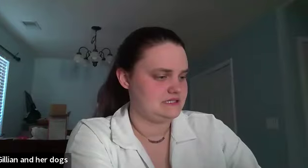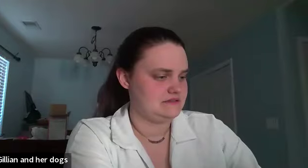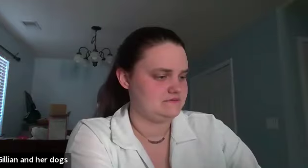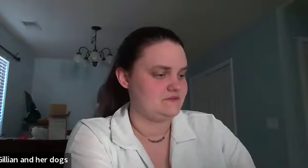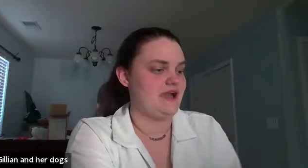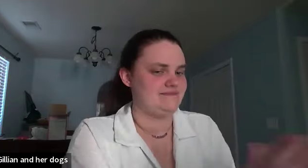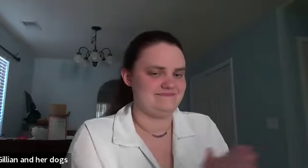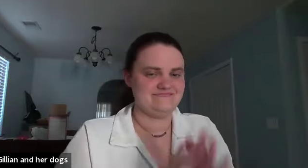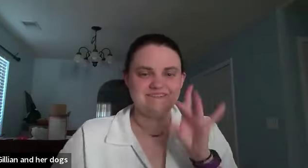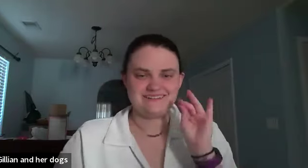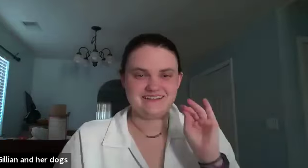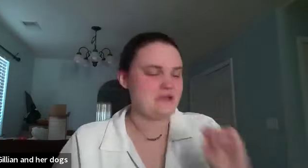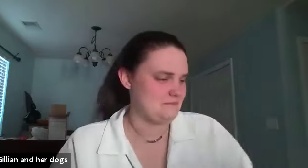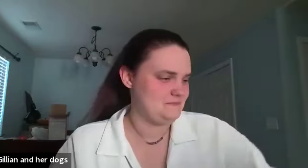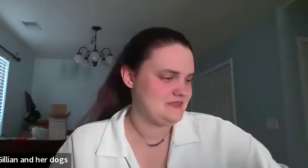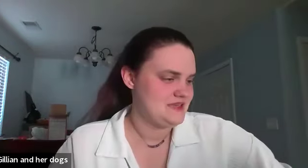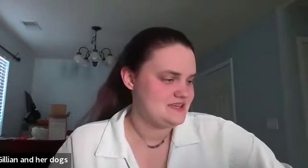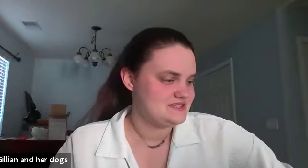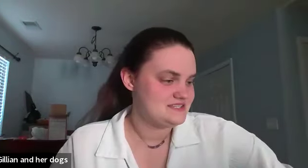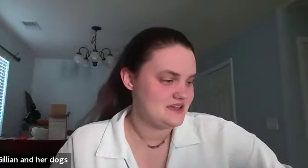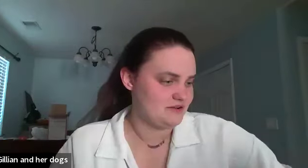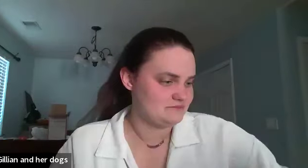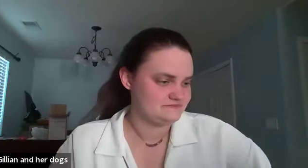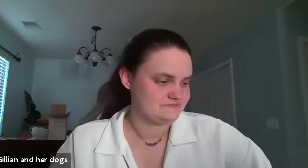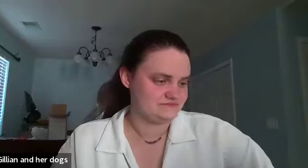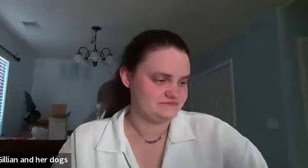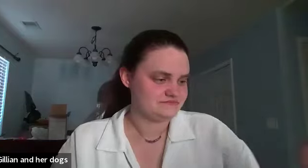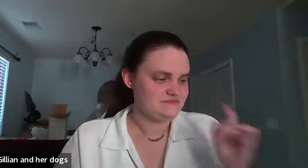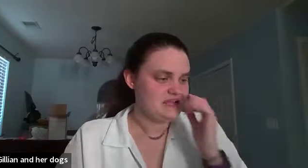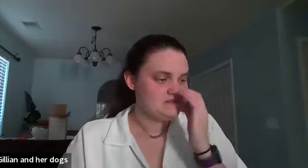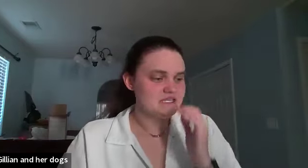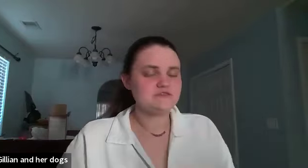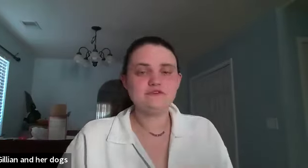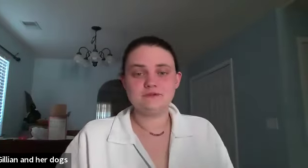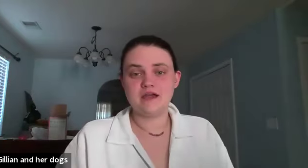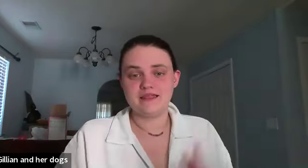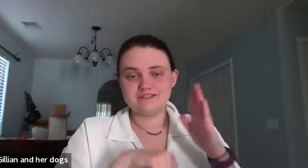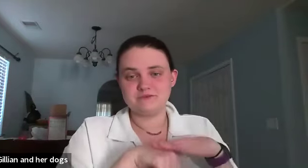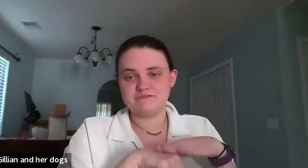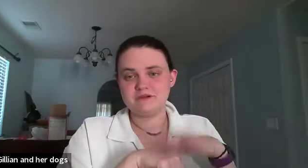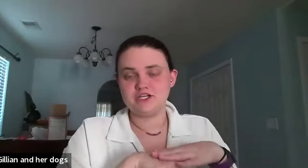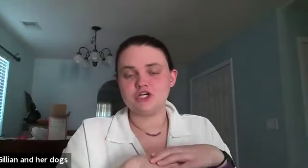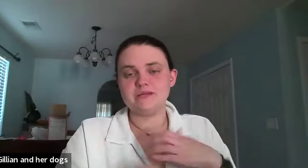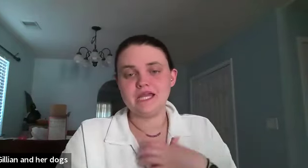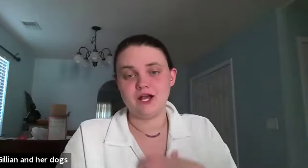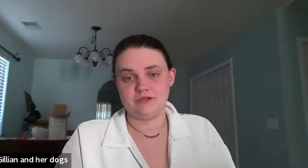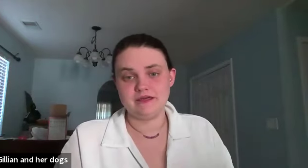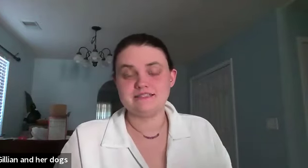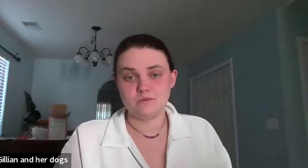see. Aha, found it. Okay. So in the science for food, I like to warn everybody you're going to be hungry by the time we're